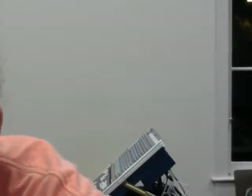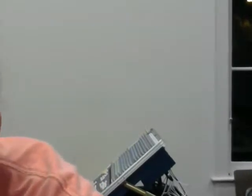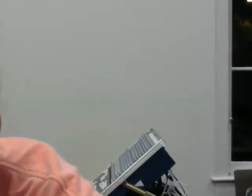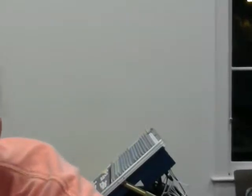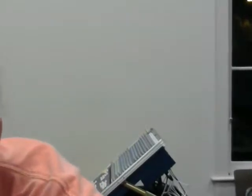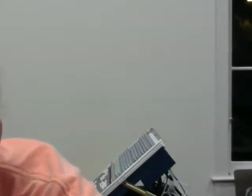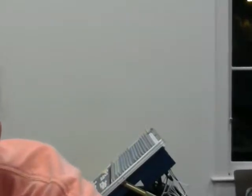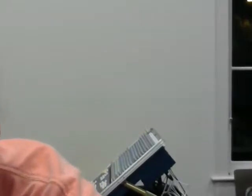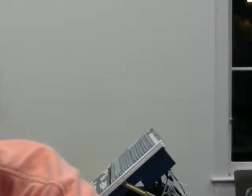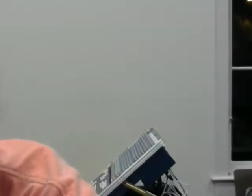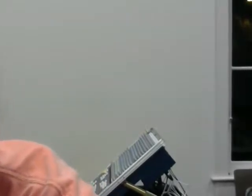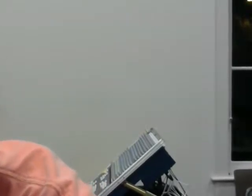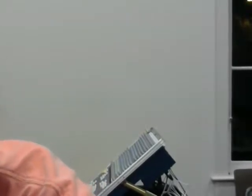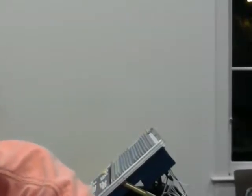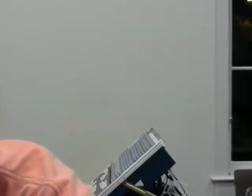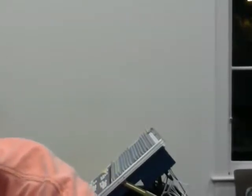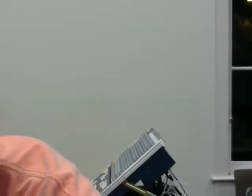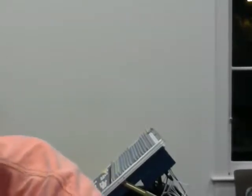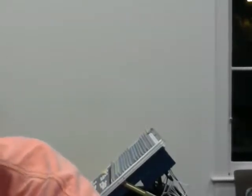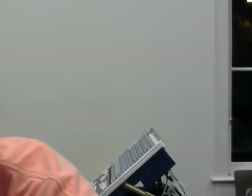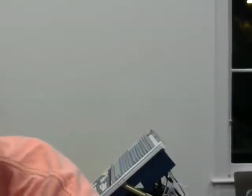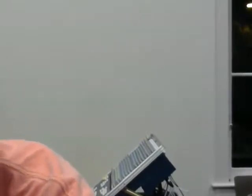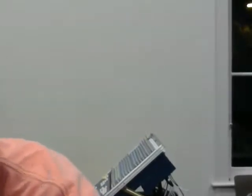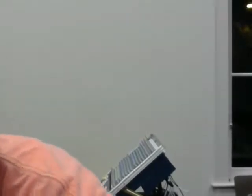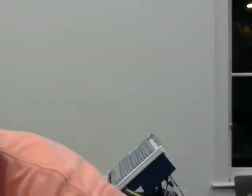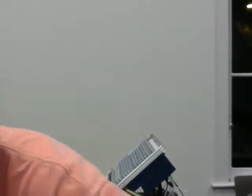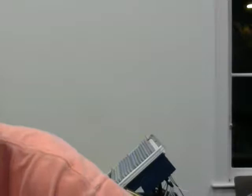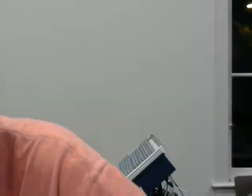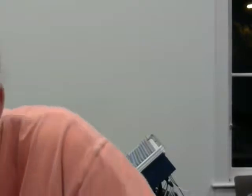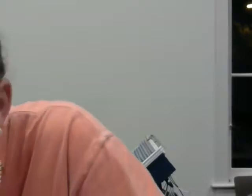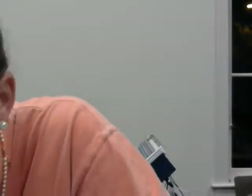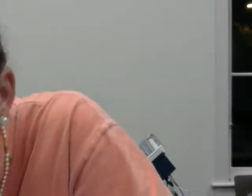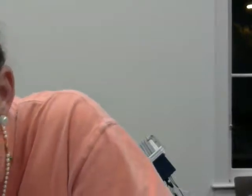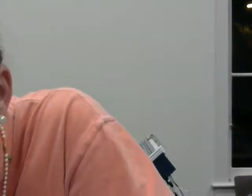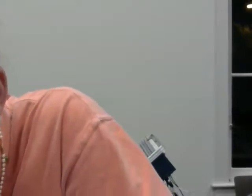Okay. Okay, hold on, let me translate.